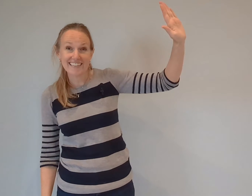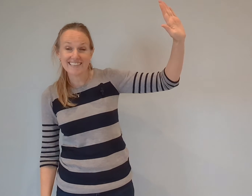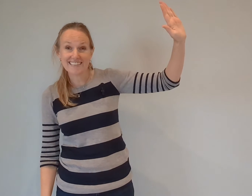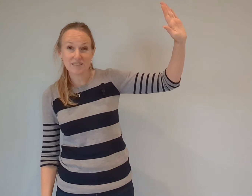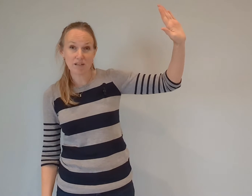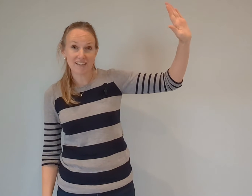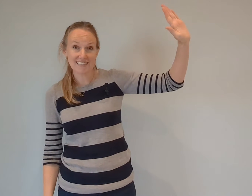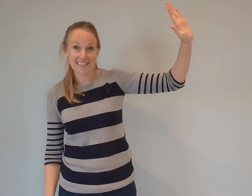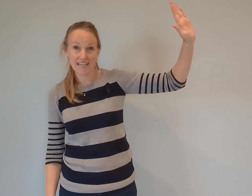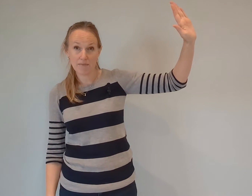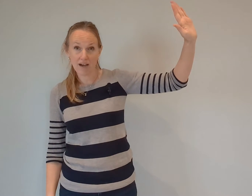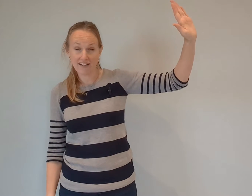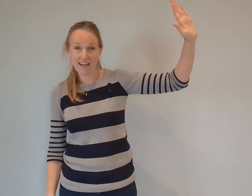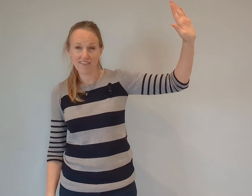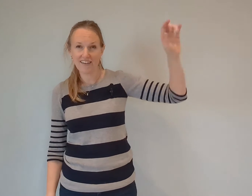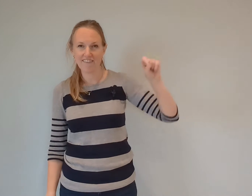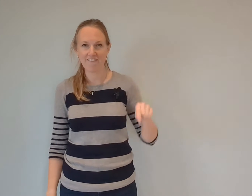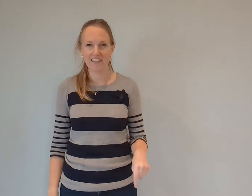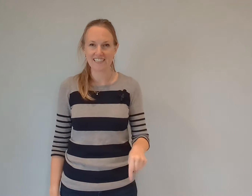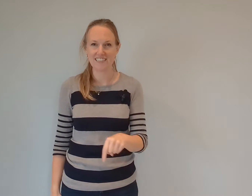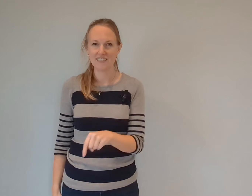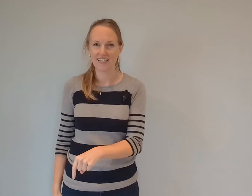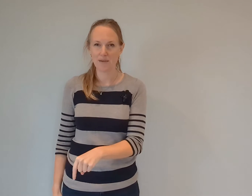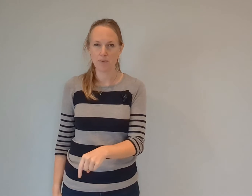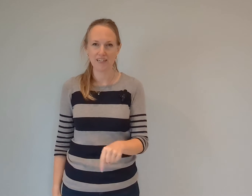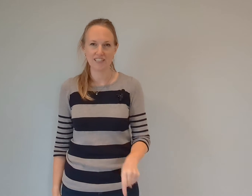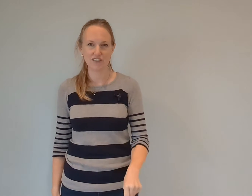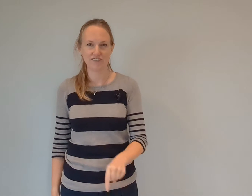his, this belongs to him, God in heaven, feet. Okay? Pointing to your feet.